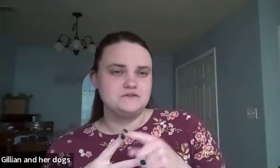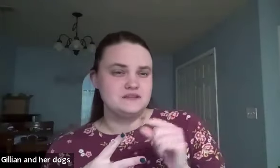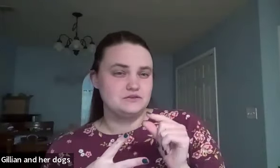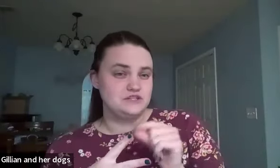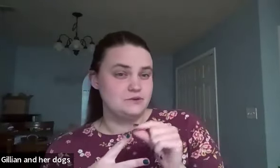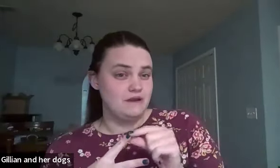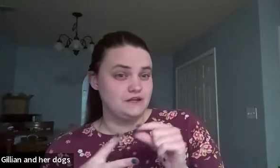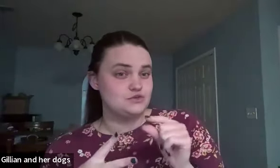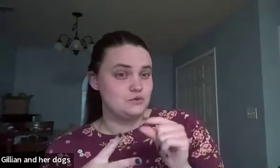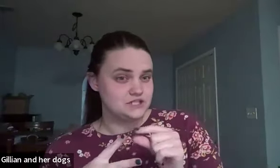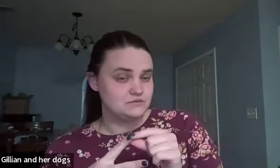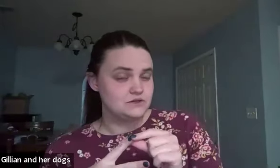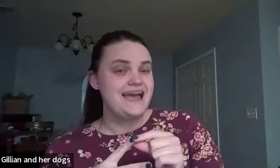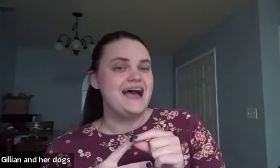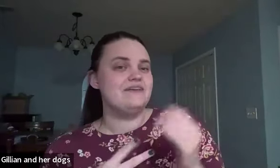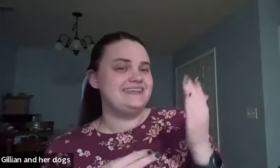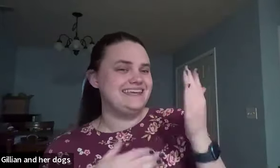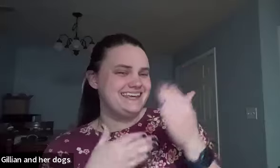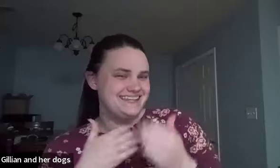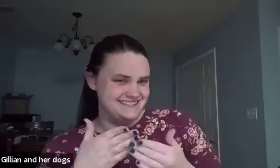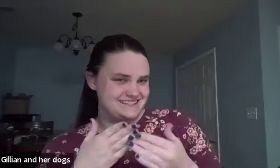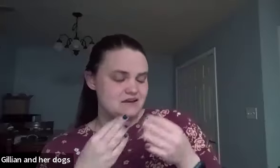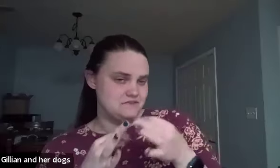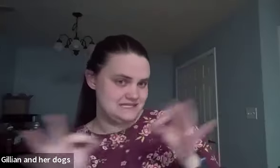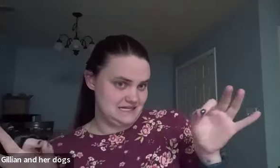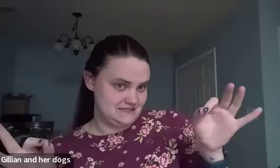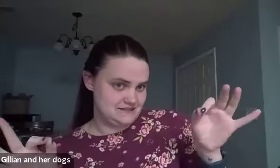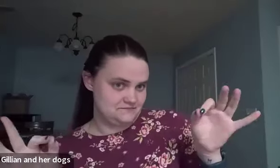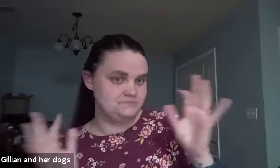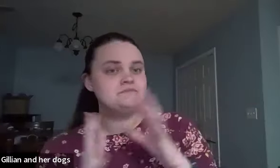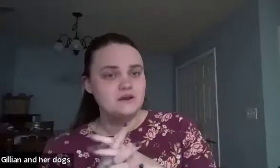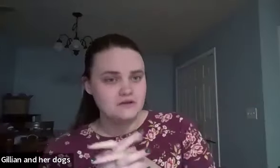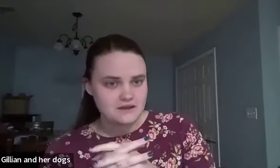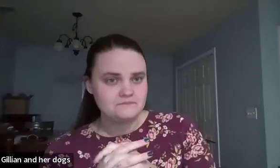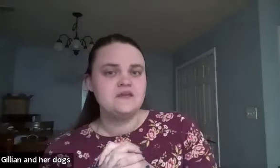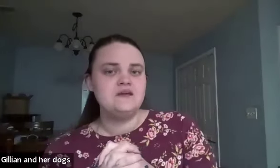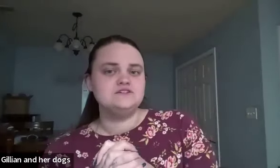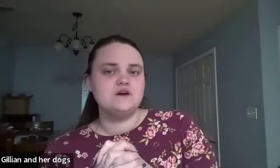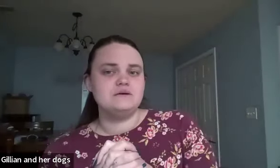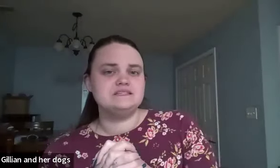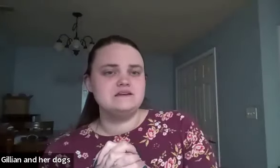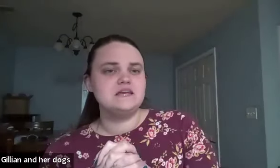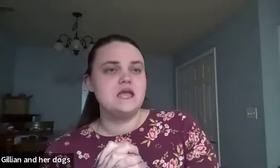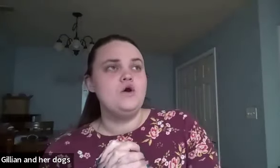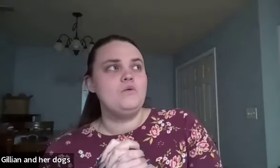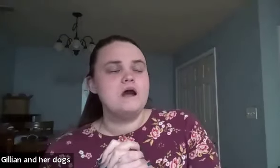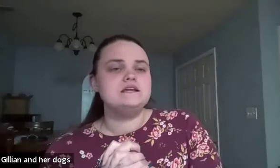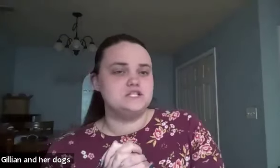put the WH question word at the end of the sentence. Okay. So instead of saying, what is